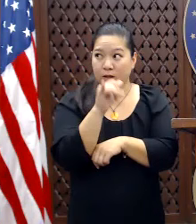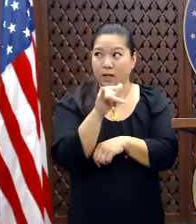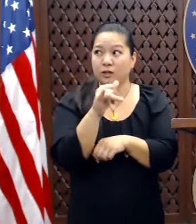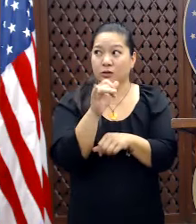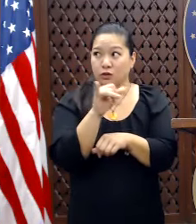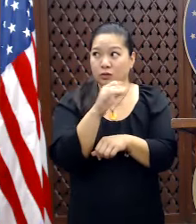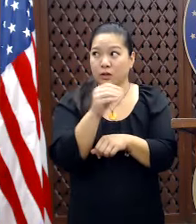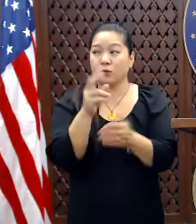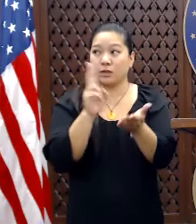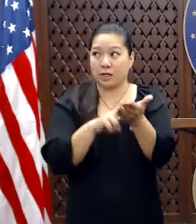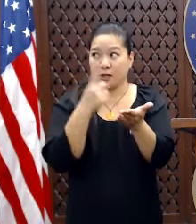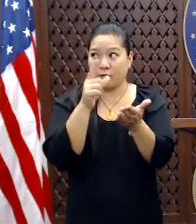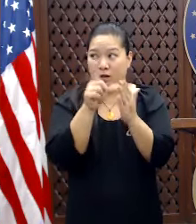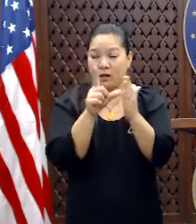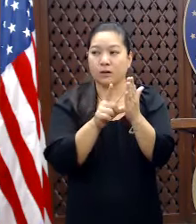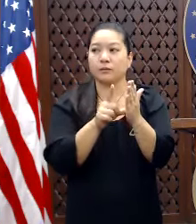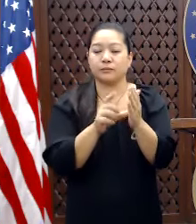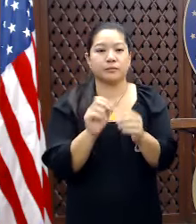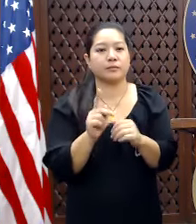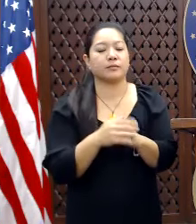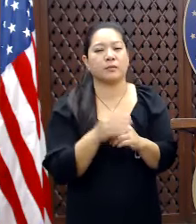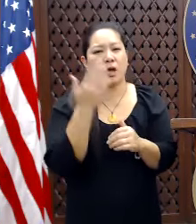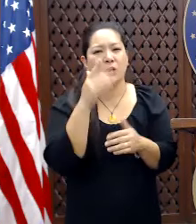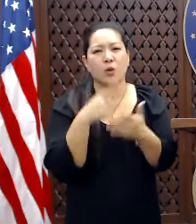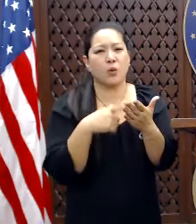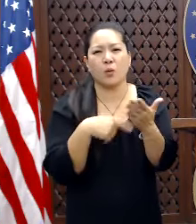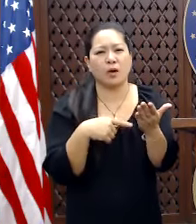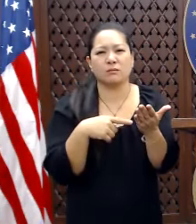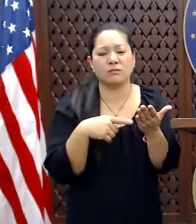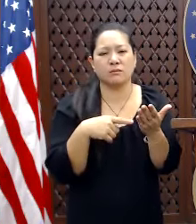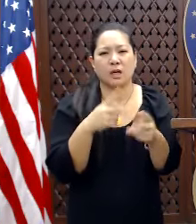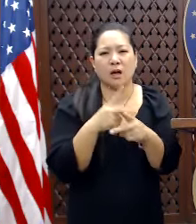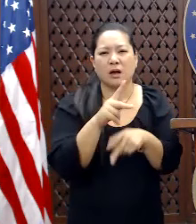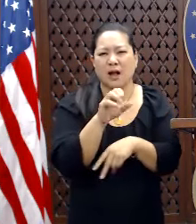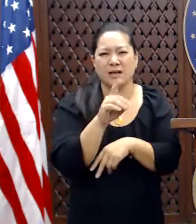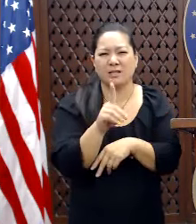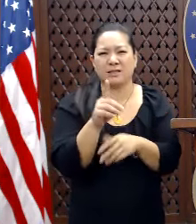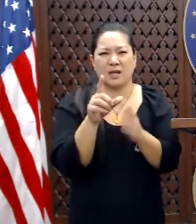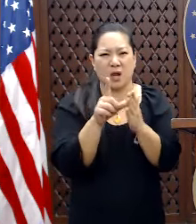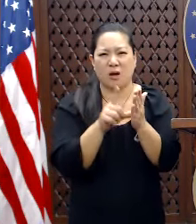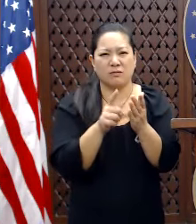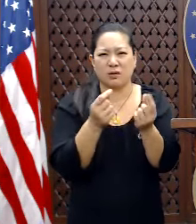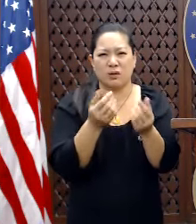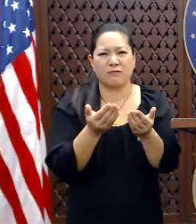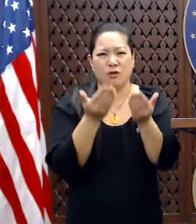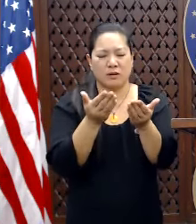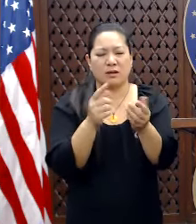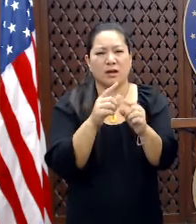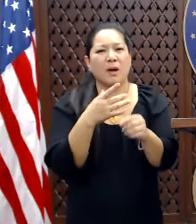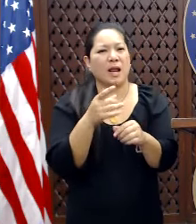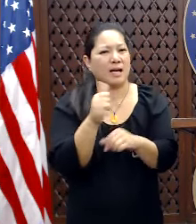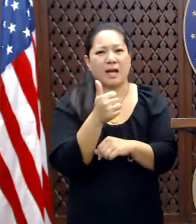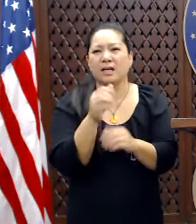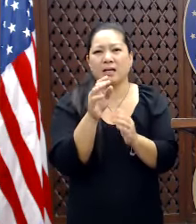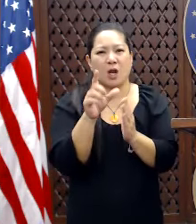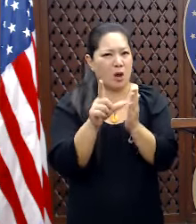law? You know, I don't know what kind of bill they're putting forward. I have not seen it. Like any bill,